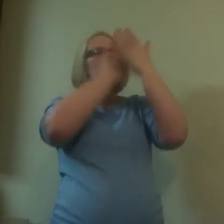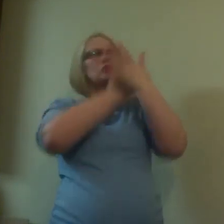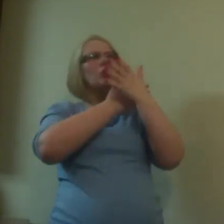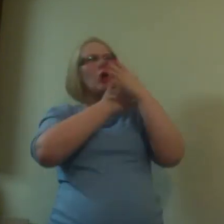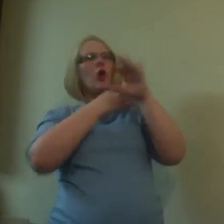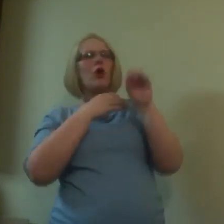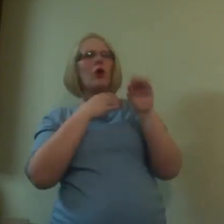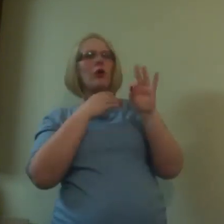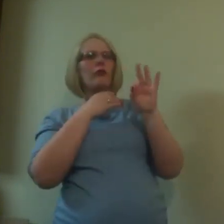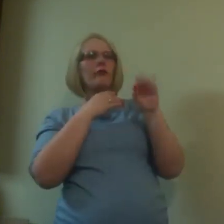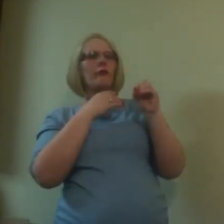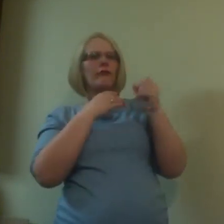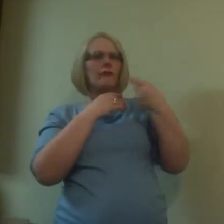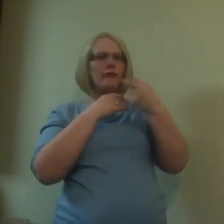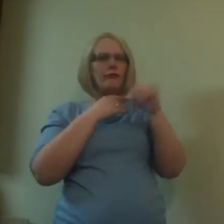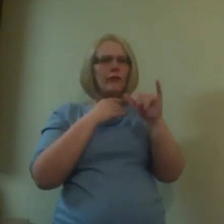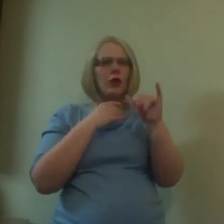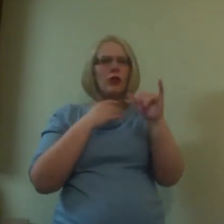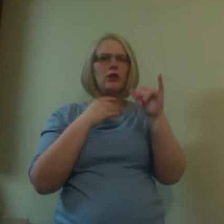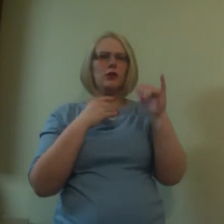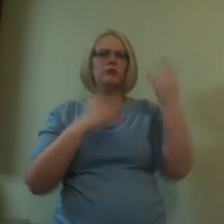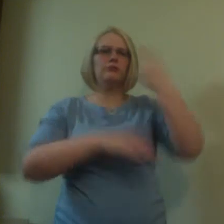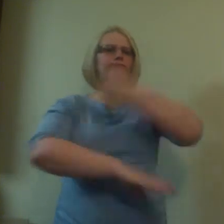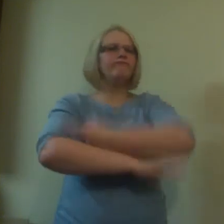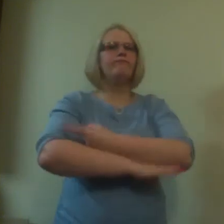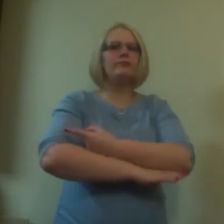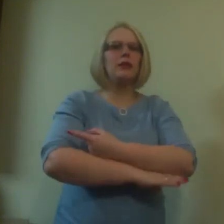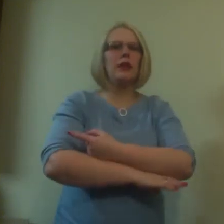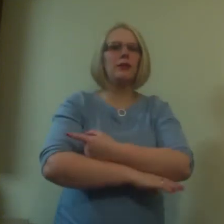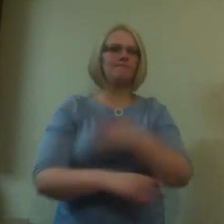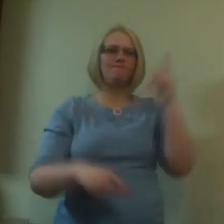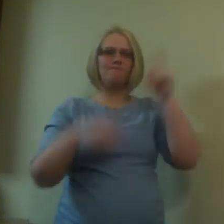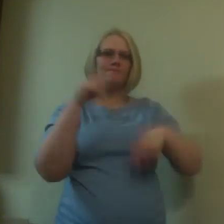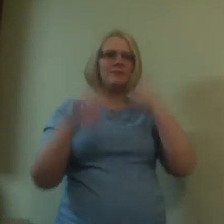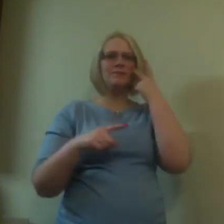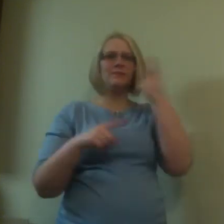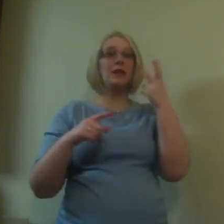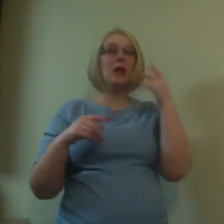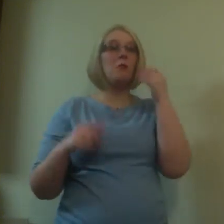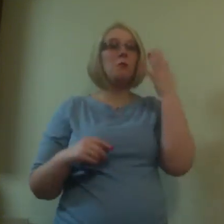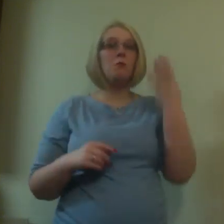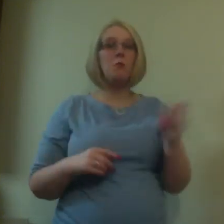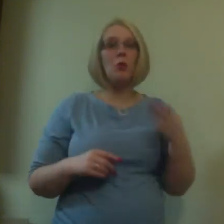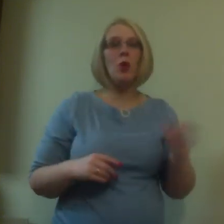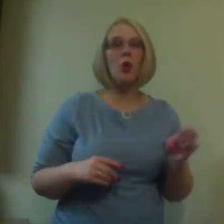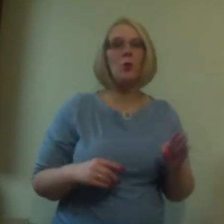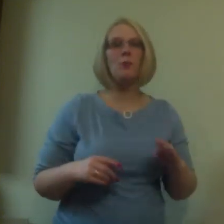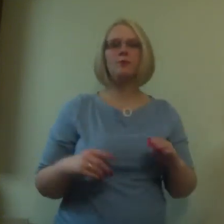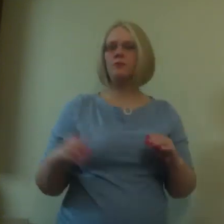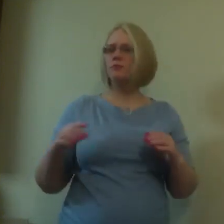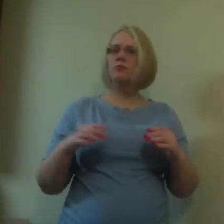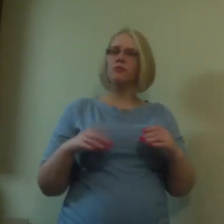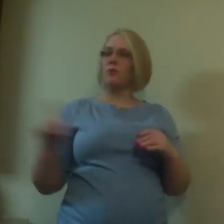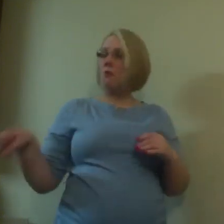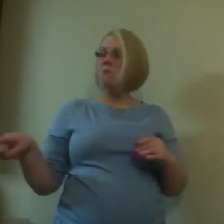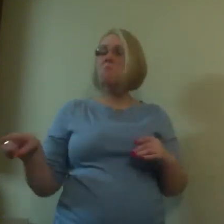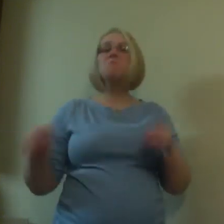any time, can't it? Okay. Can there be wind in the wintertime? How would that wind in the wintertime